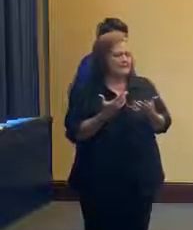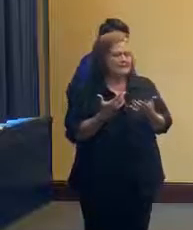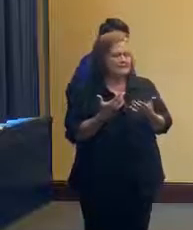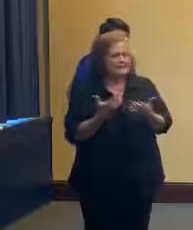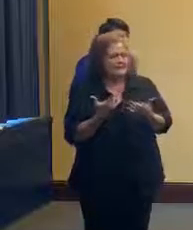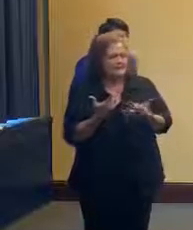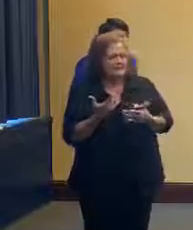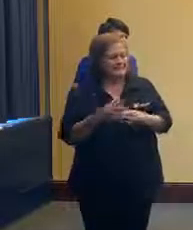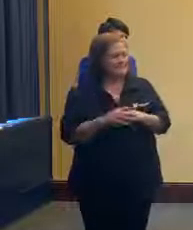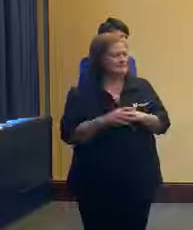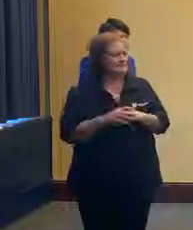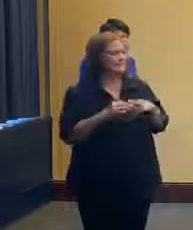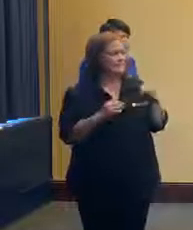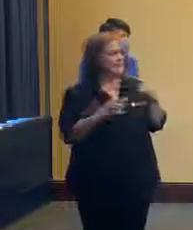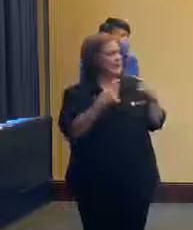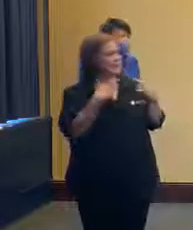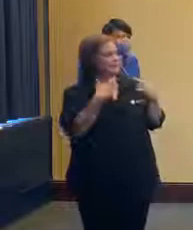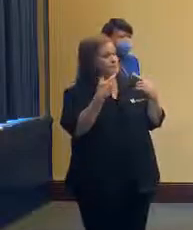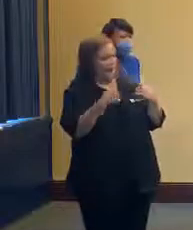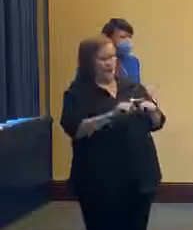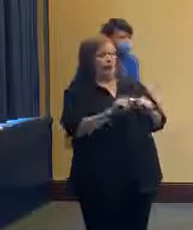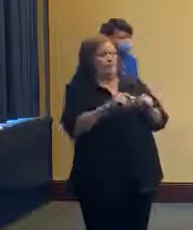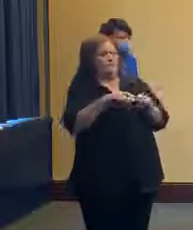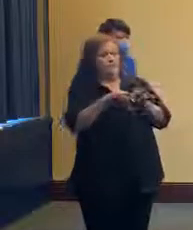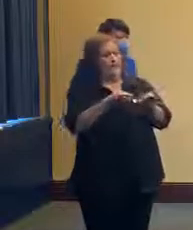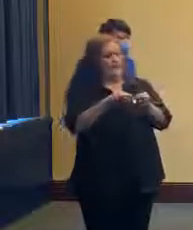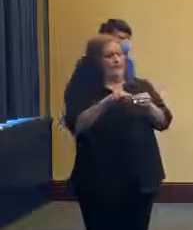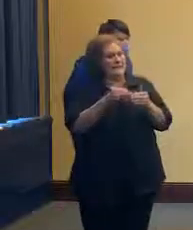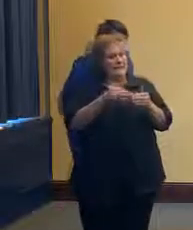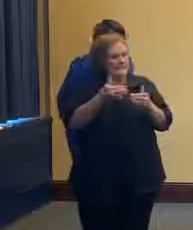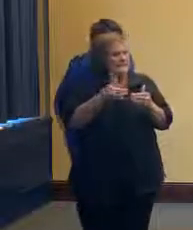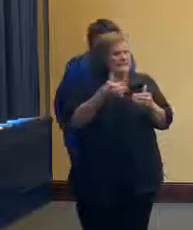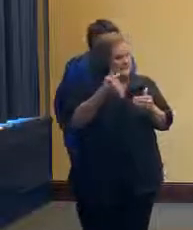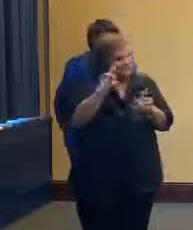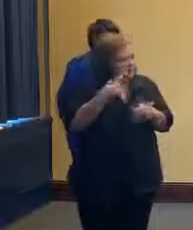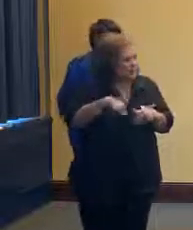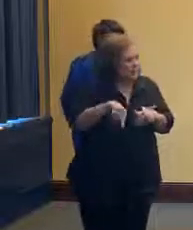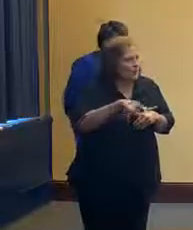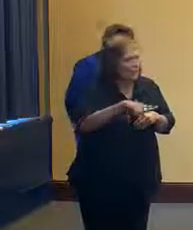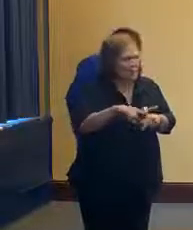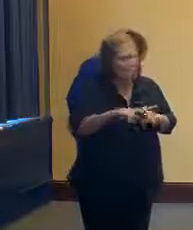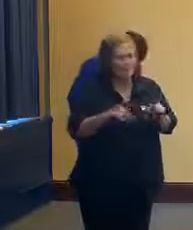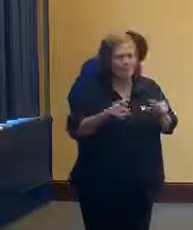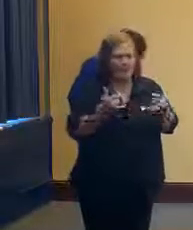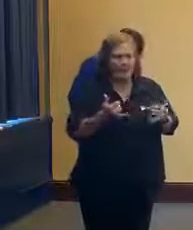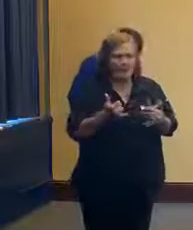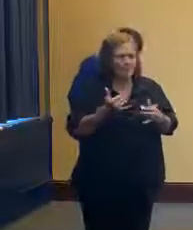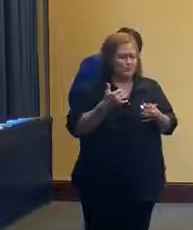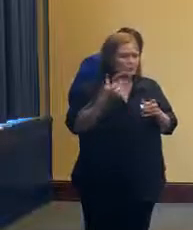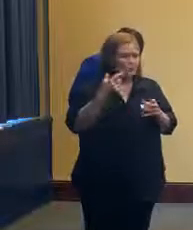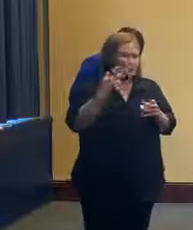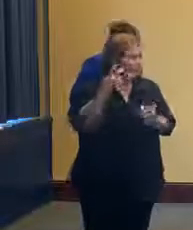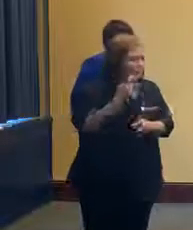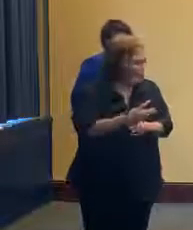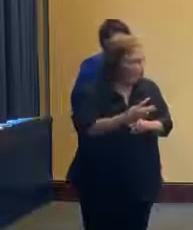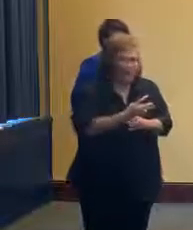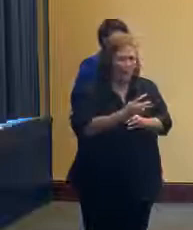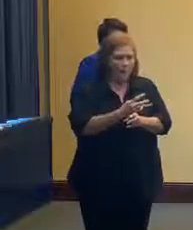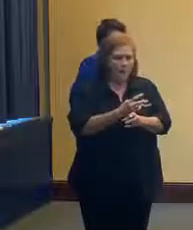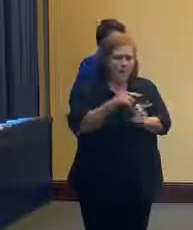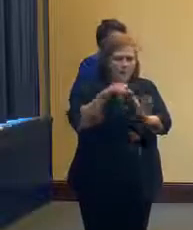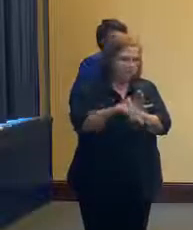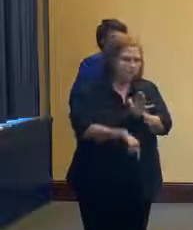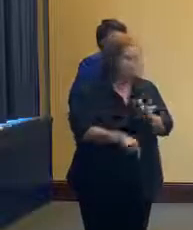how those dollars Well, they're just trying to simplify when it cannot, it just can't be broken down to apples and apples, oranges and